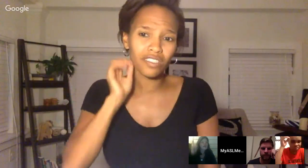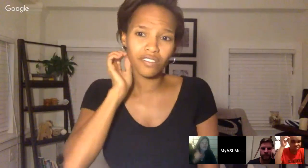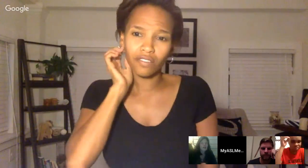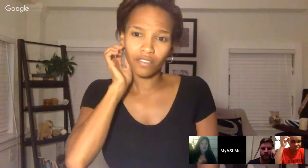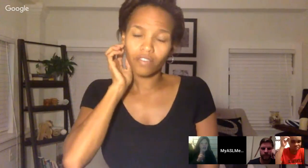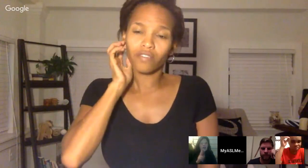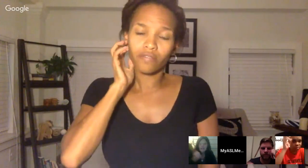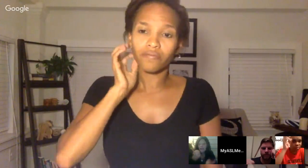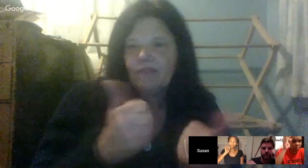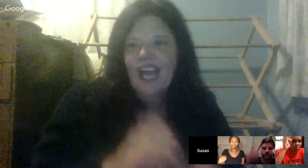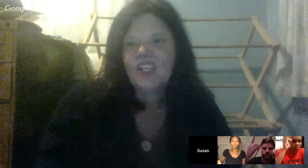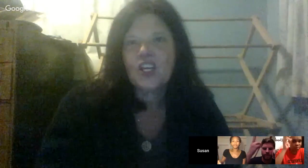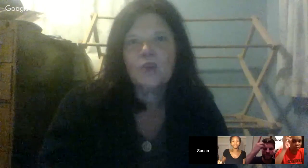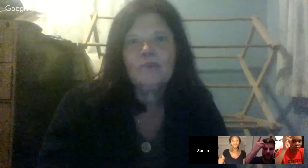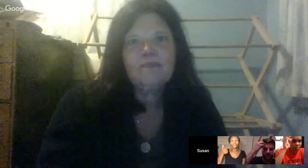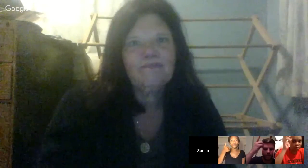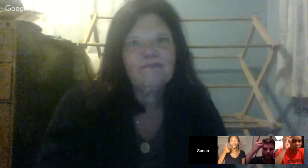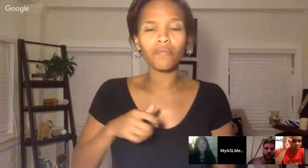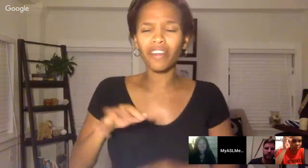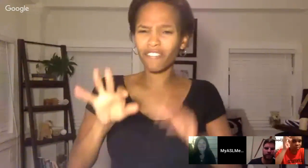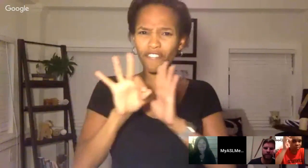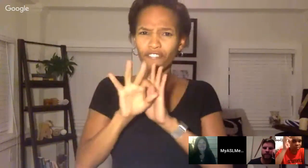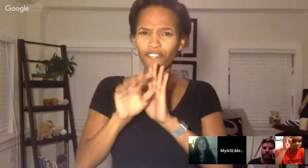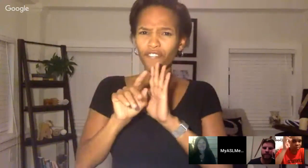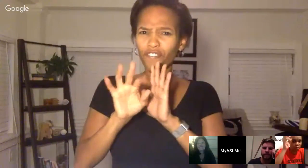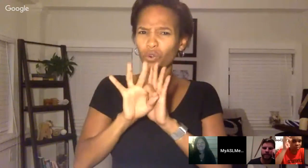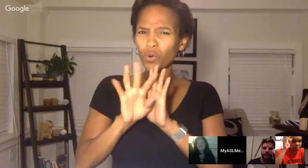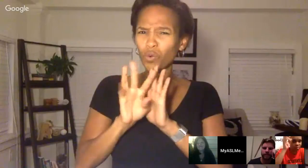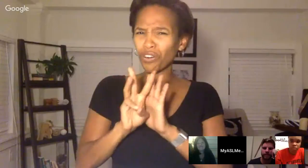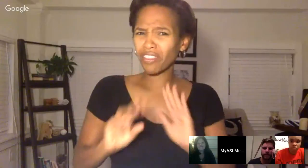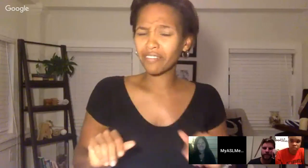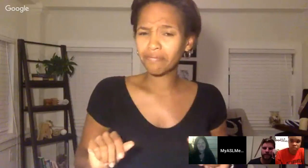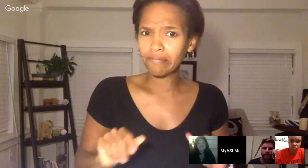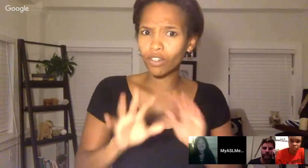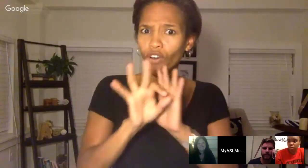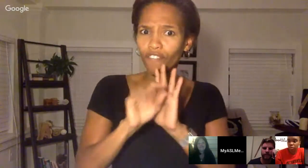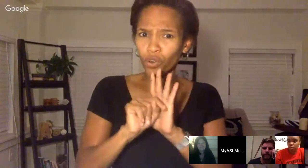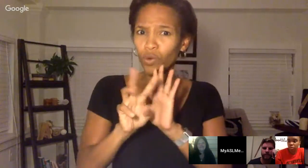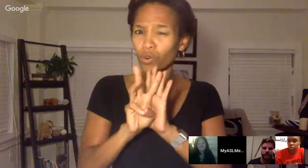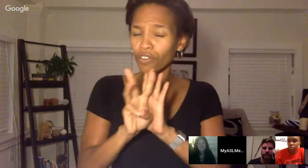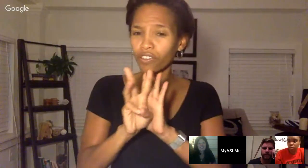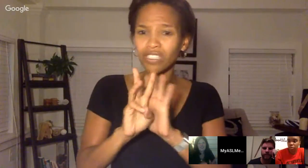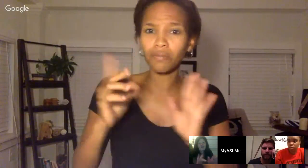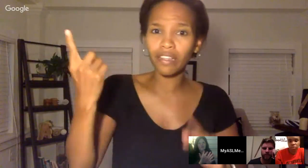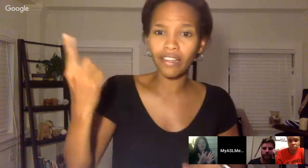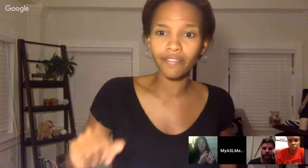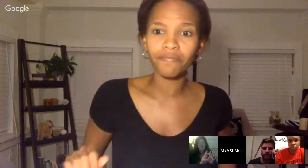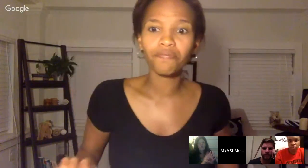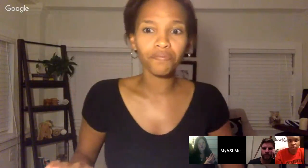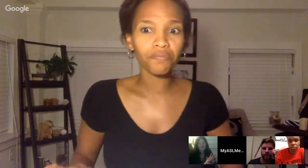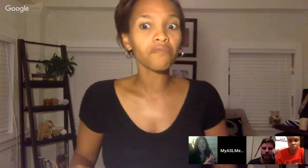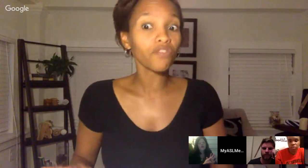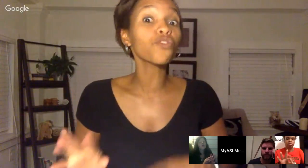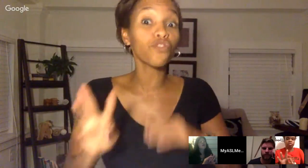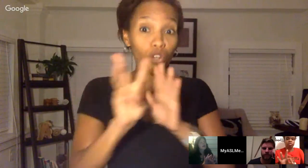Houston. Okay. Thank you. You're welcome. And Fort Worth, something like that.